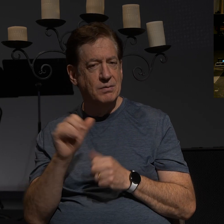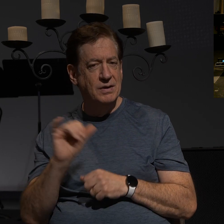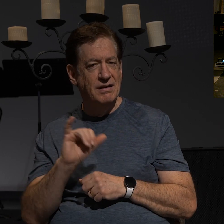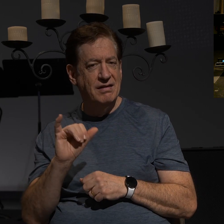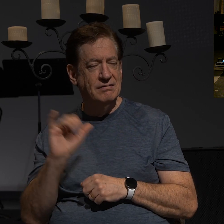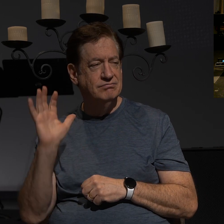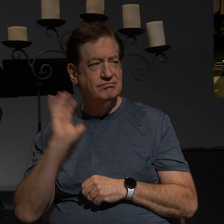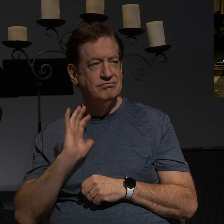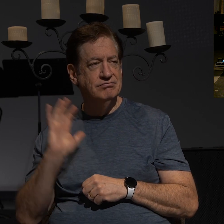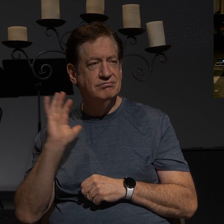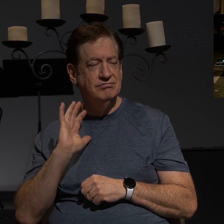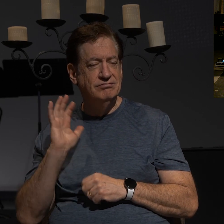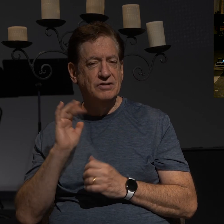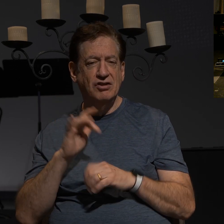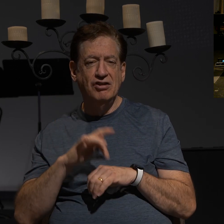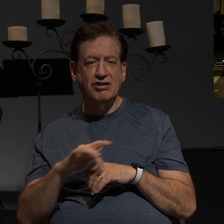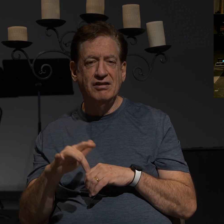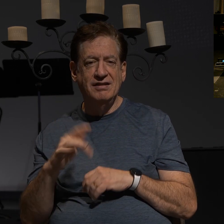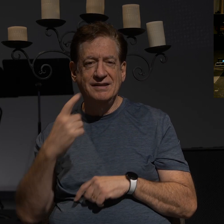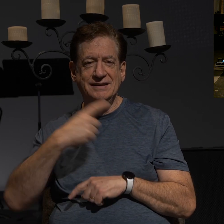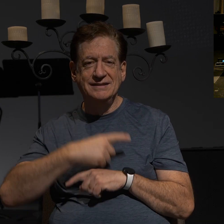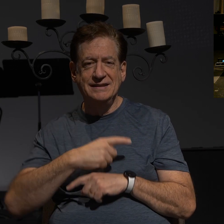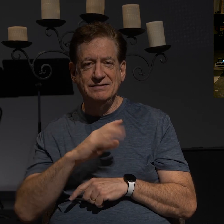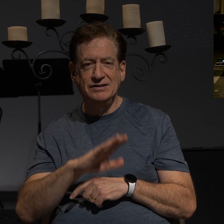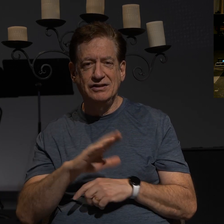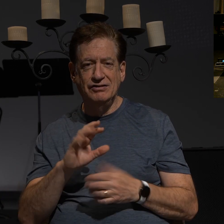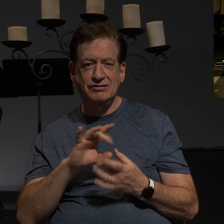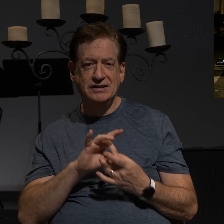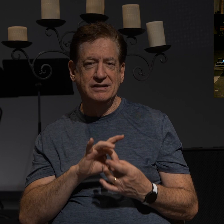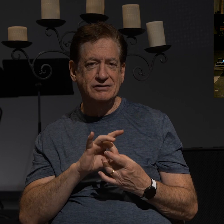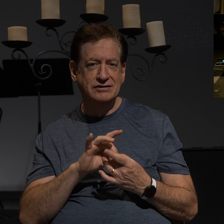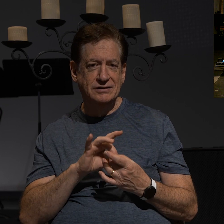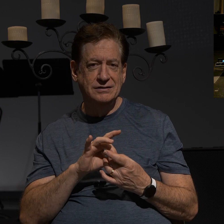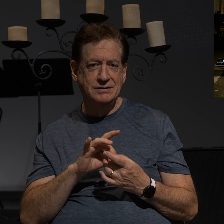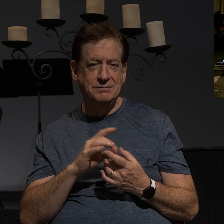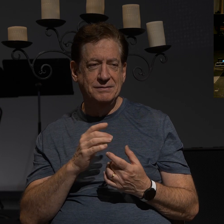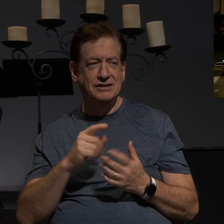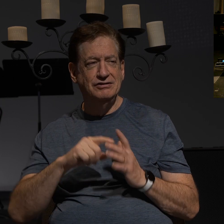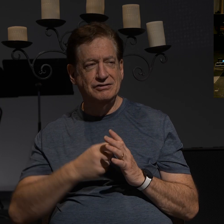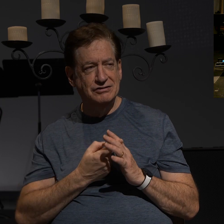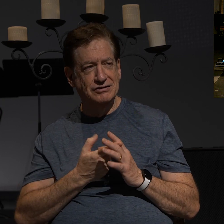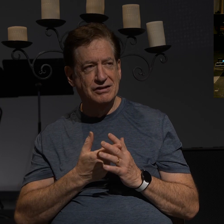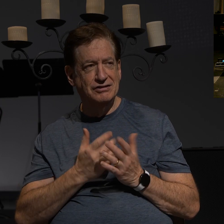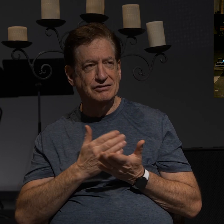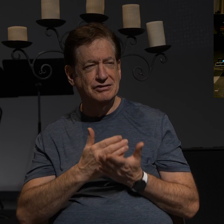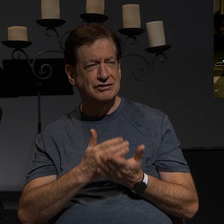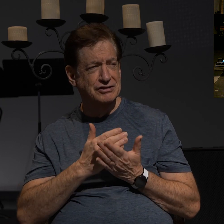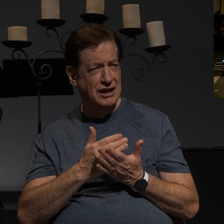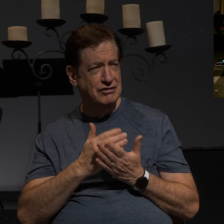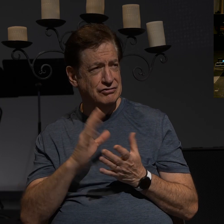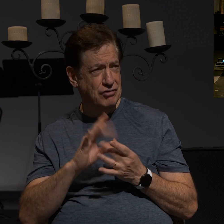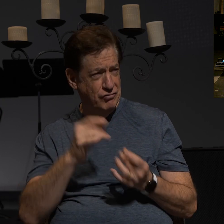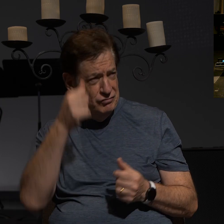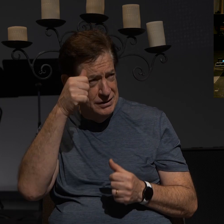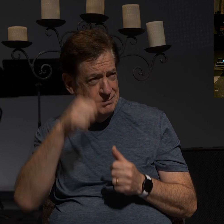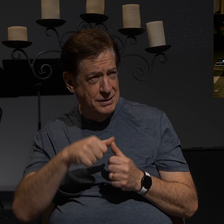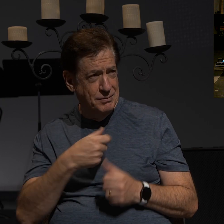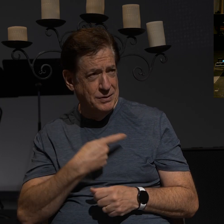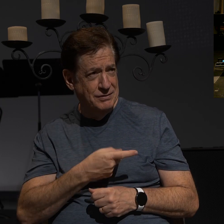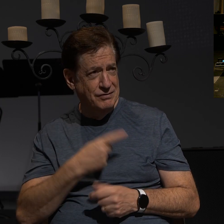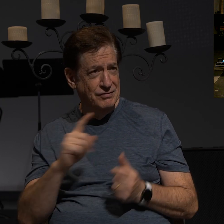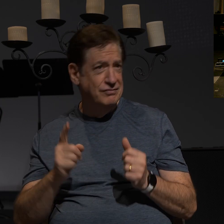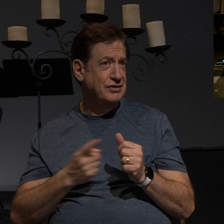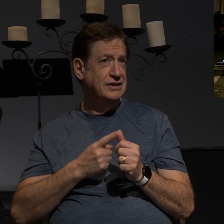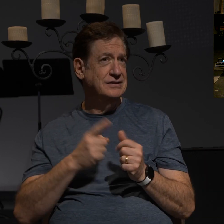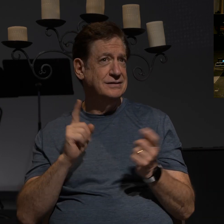in the early days of their relationship. And she begins to share stories. Do you remember when we first met?